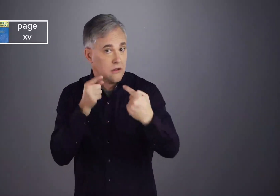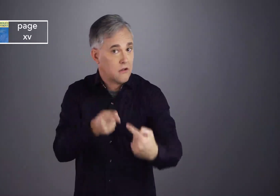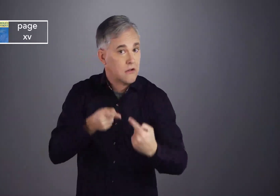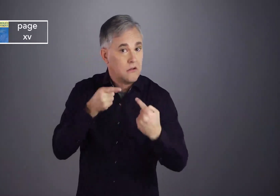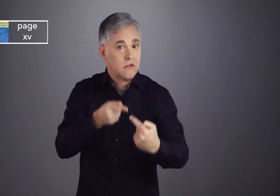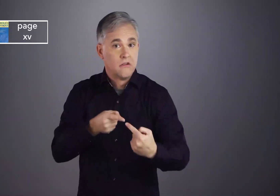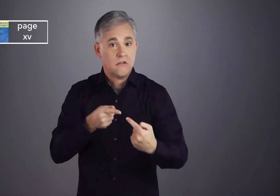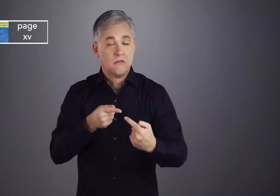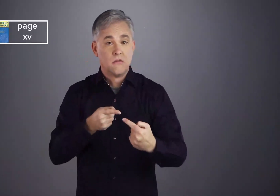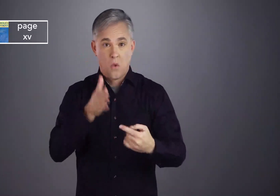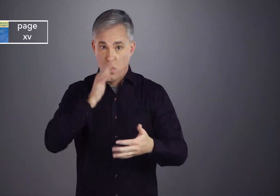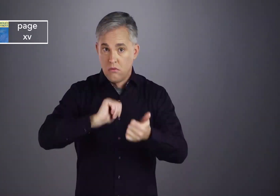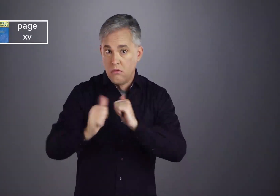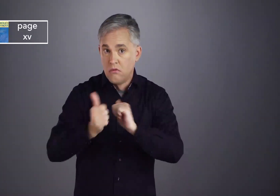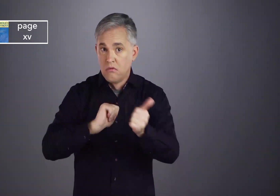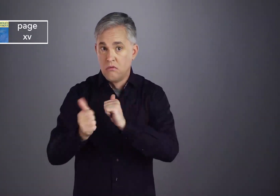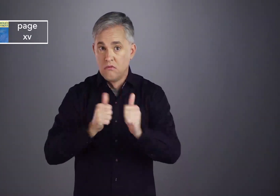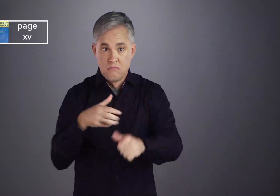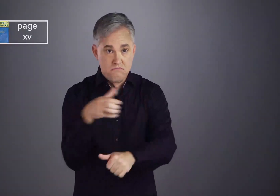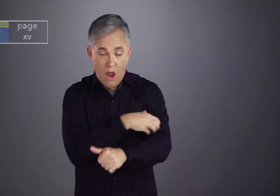which would split AA apart?